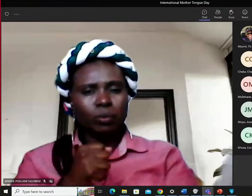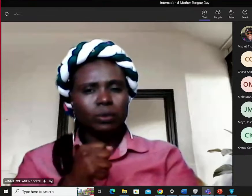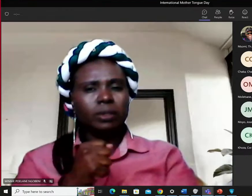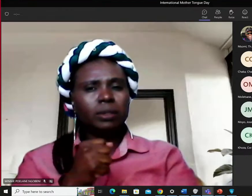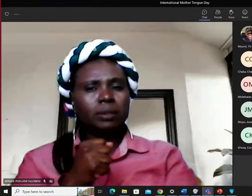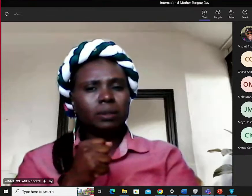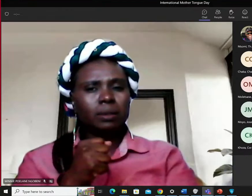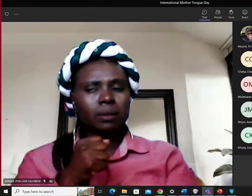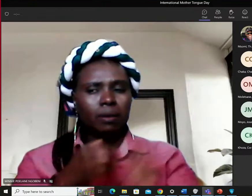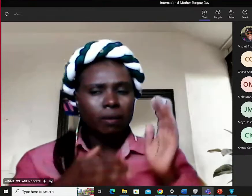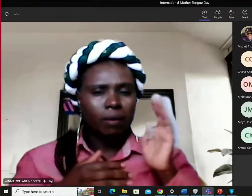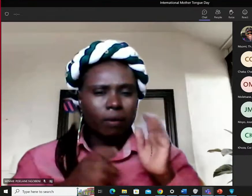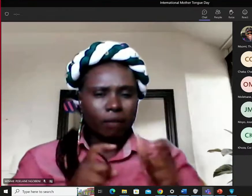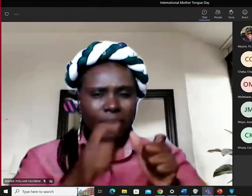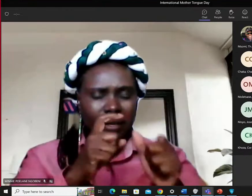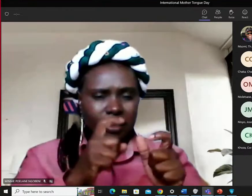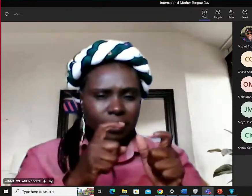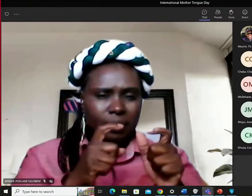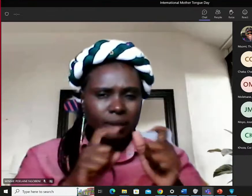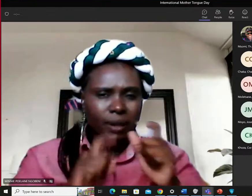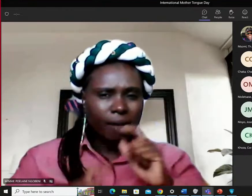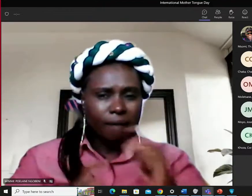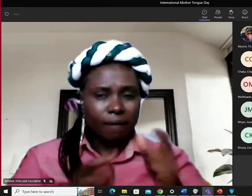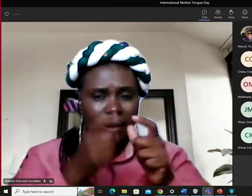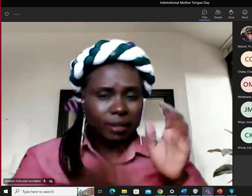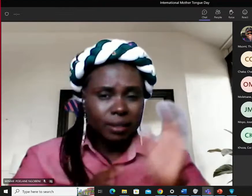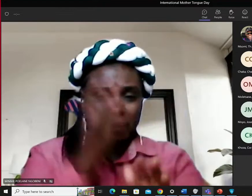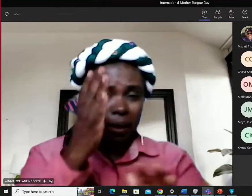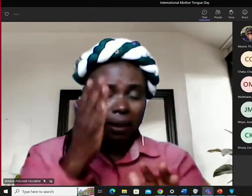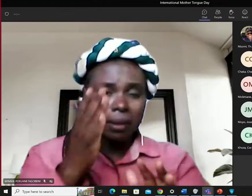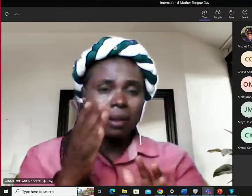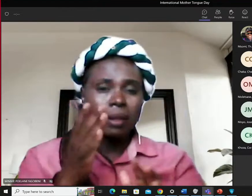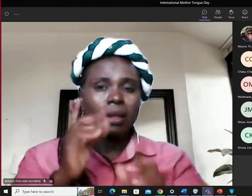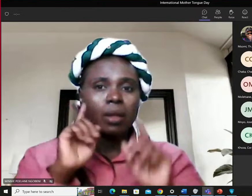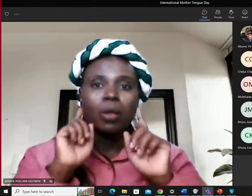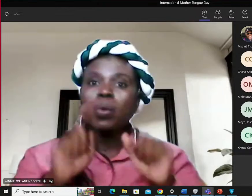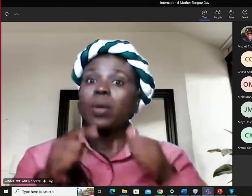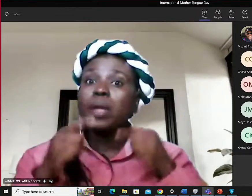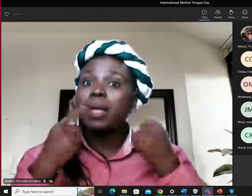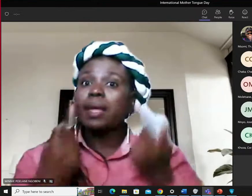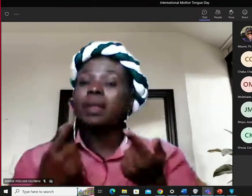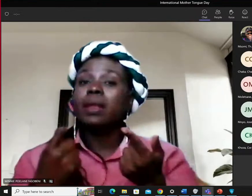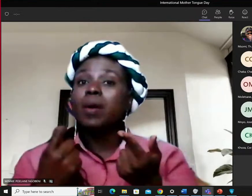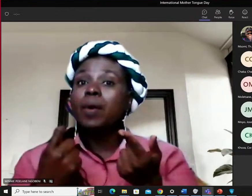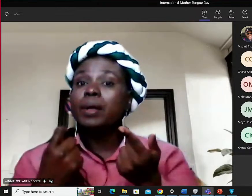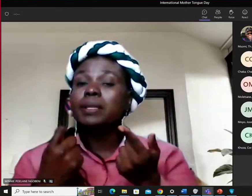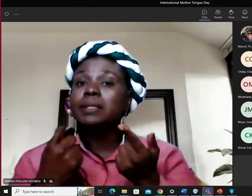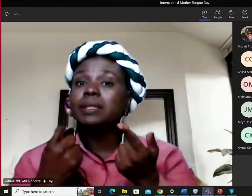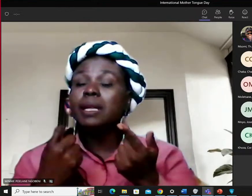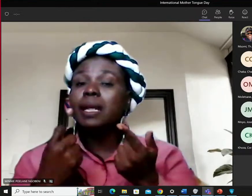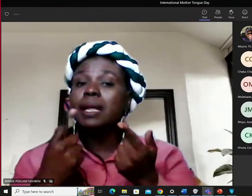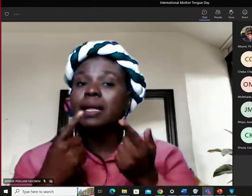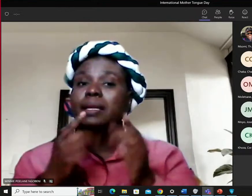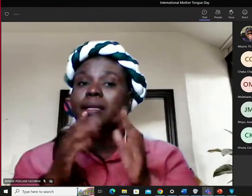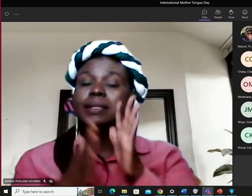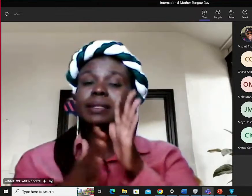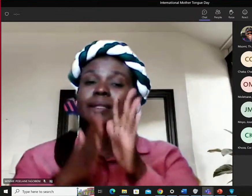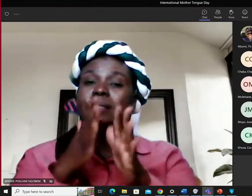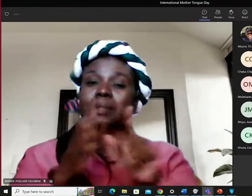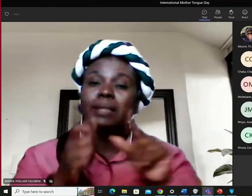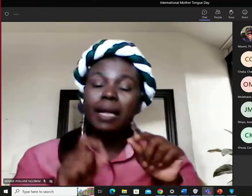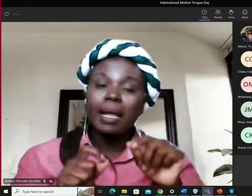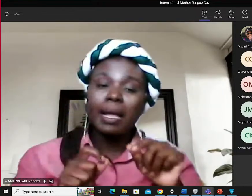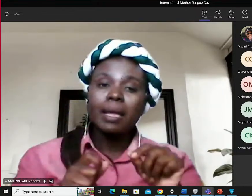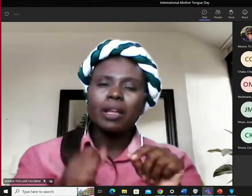vastbyt. Jy moet vastbyt. You can't say in English, you must hang